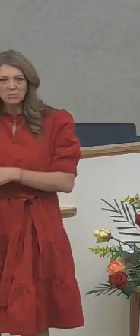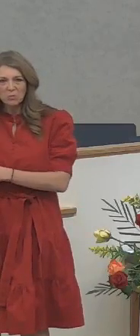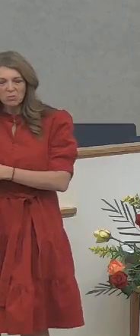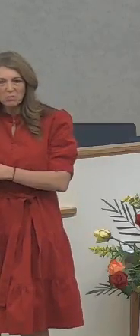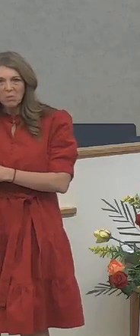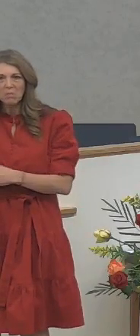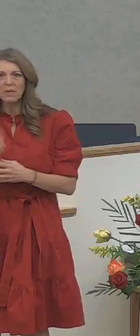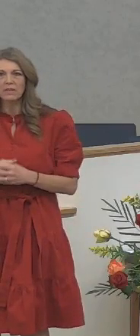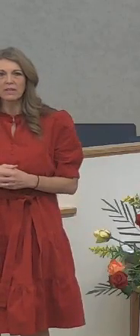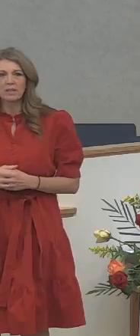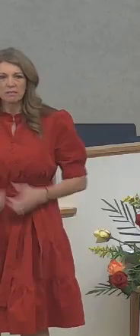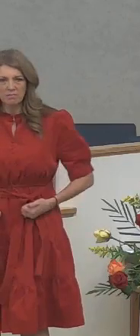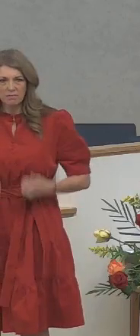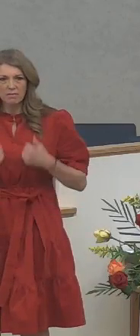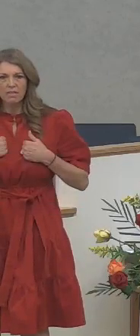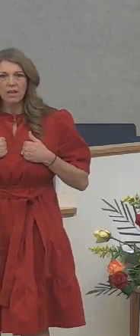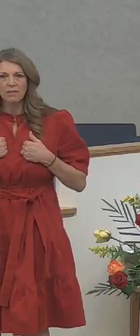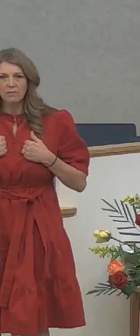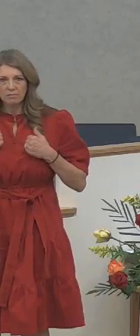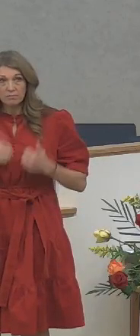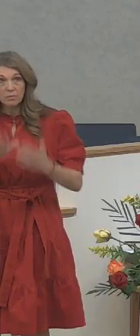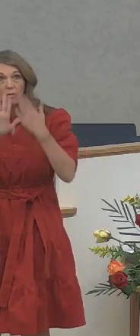of his life before the Lord.